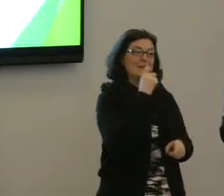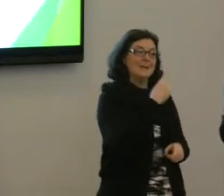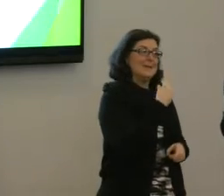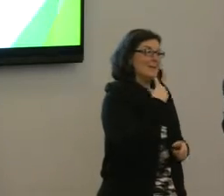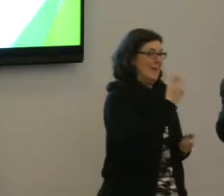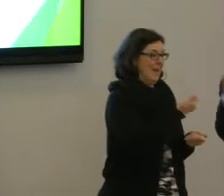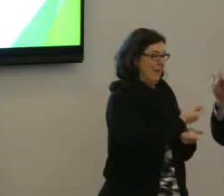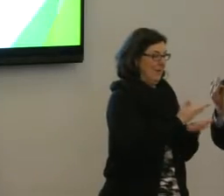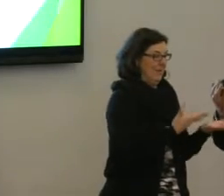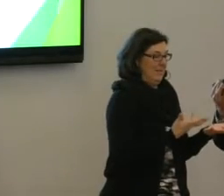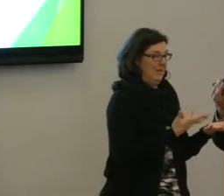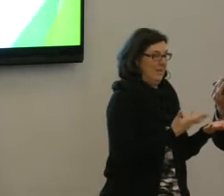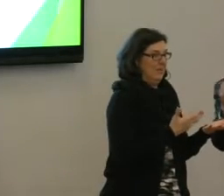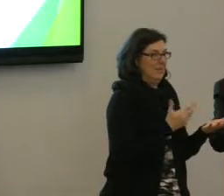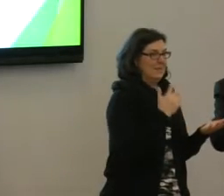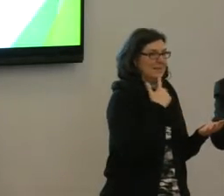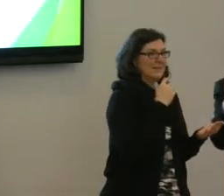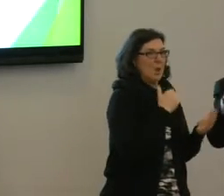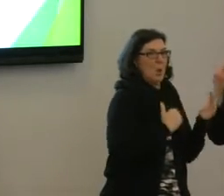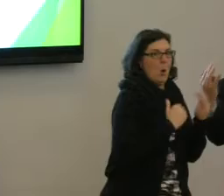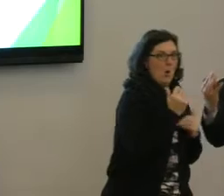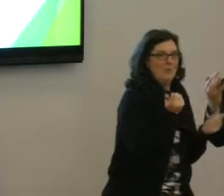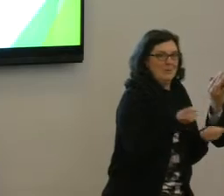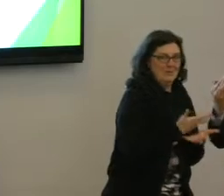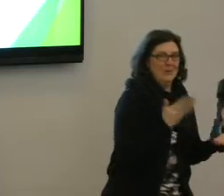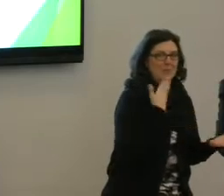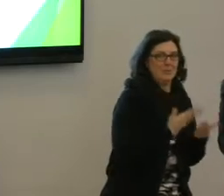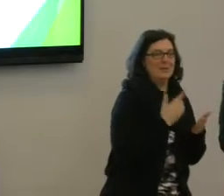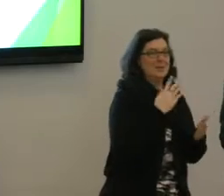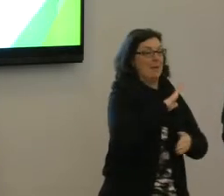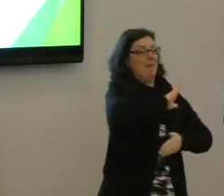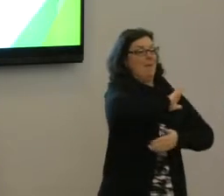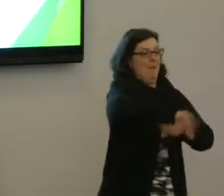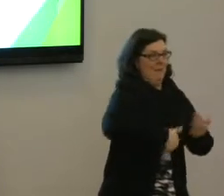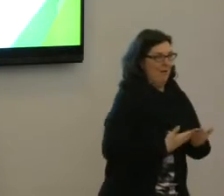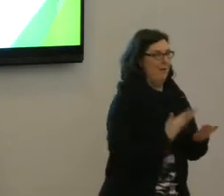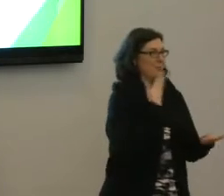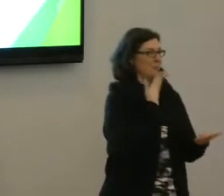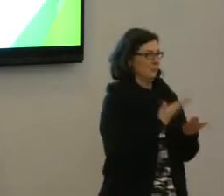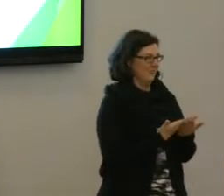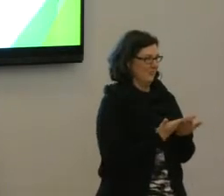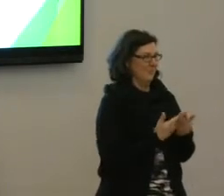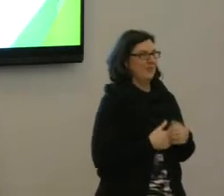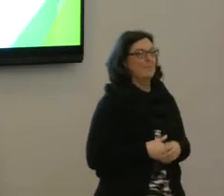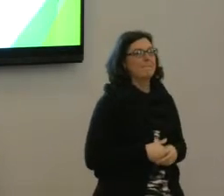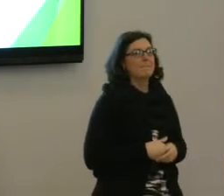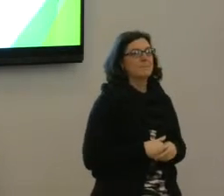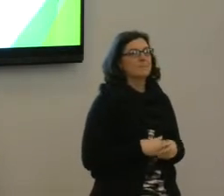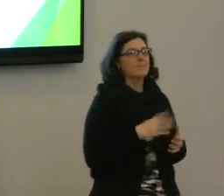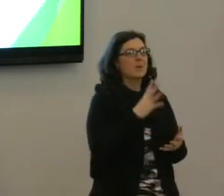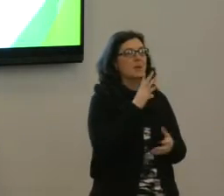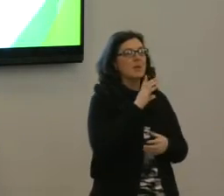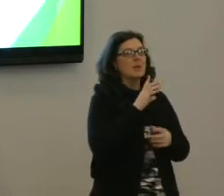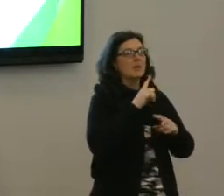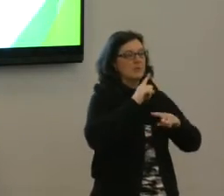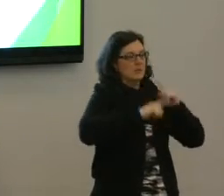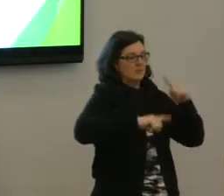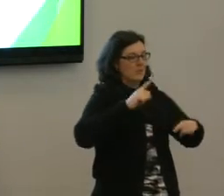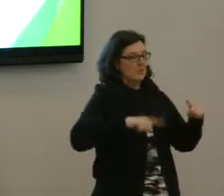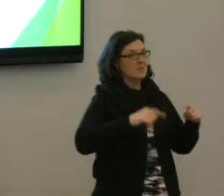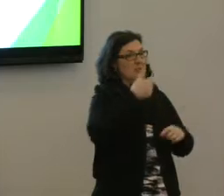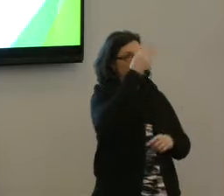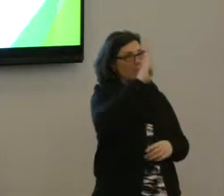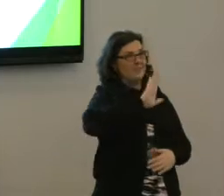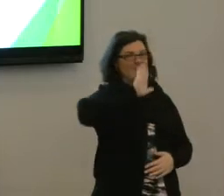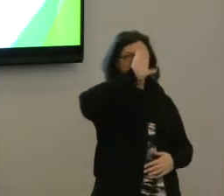was, almost everything was good. It said it was all good. So if we talk about the diversity of God's creation,